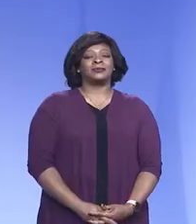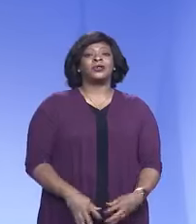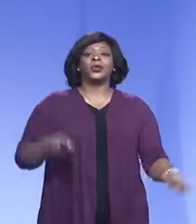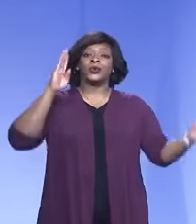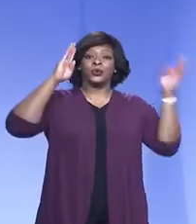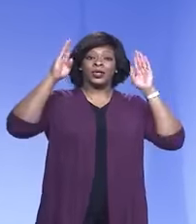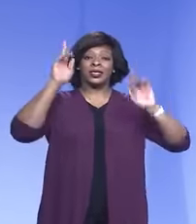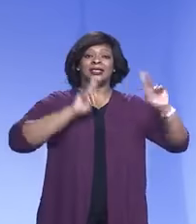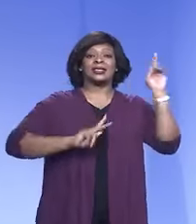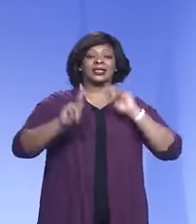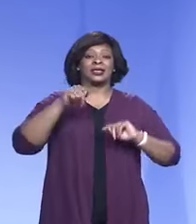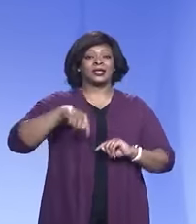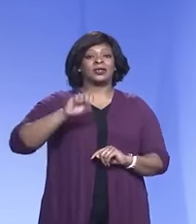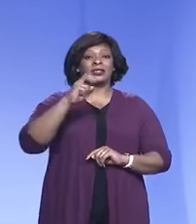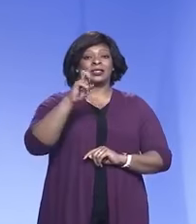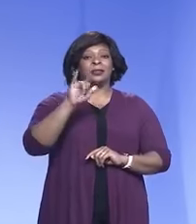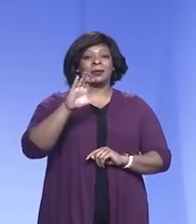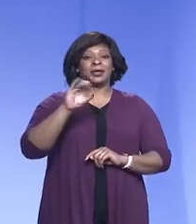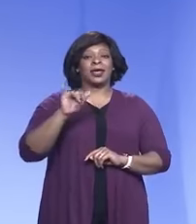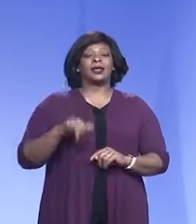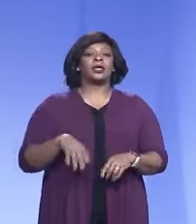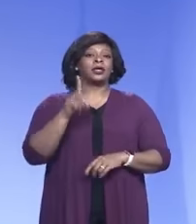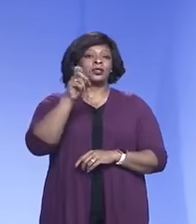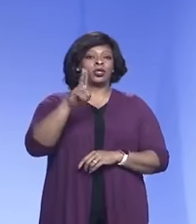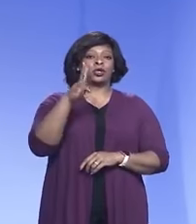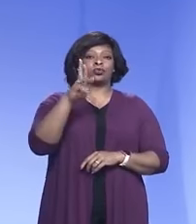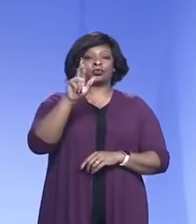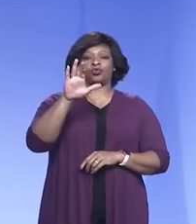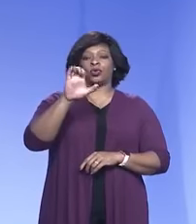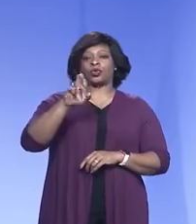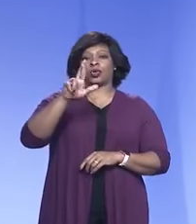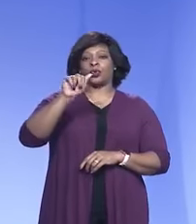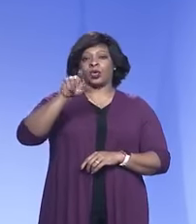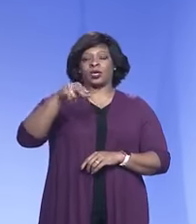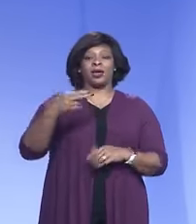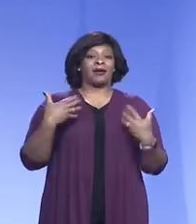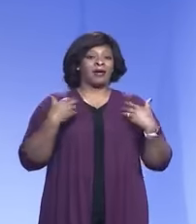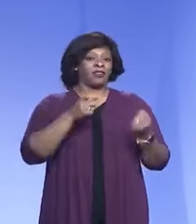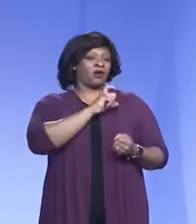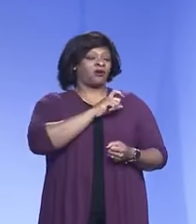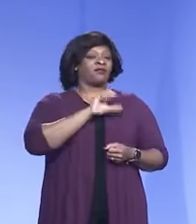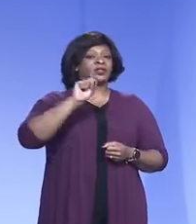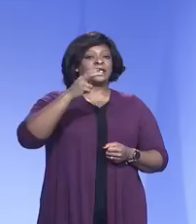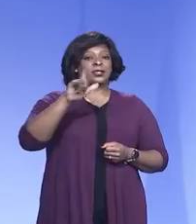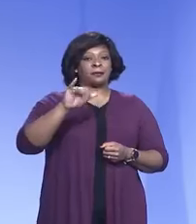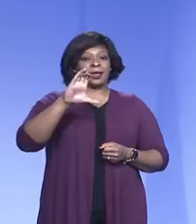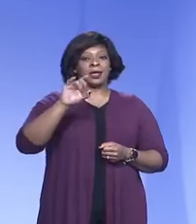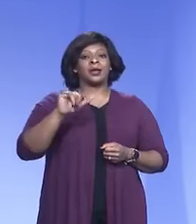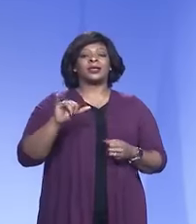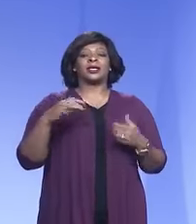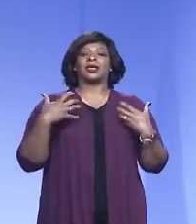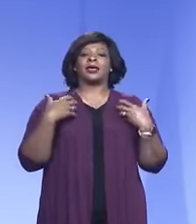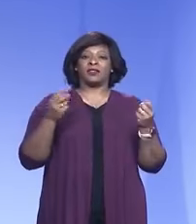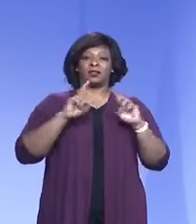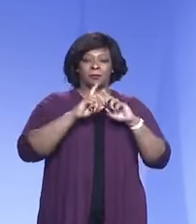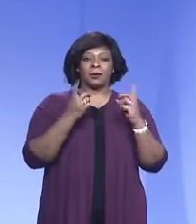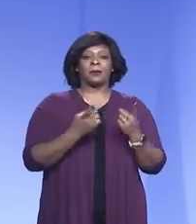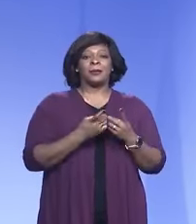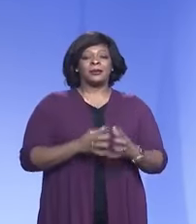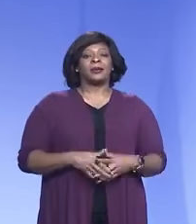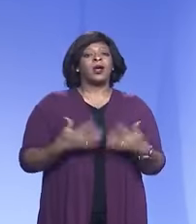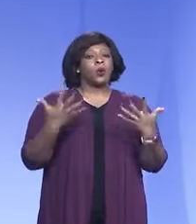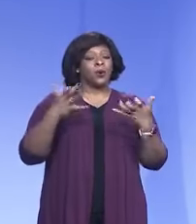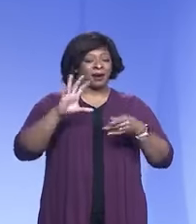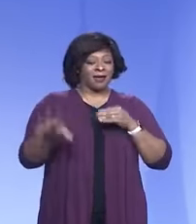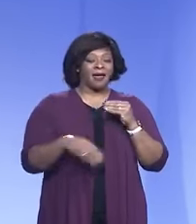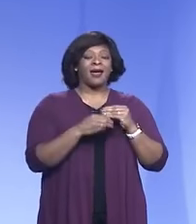Greetings, fellow citizens of Shelby County. This is Dr. Bruce Randolph. I'm the health officer of Shelby County Health Department. I just want